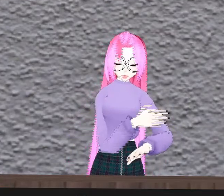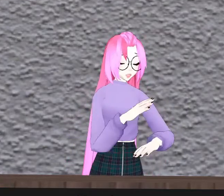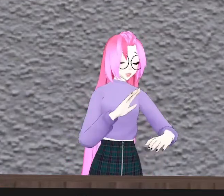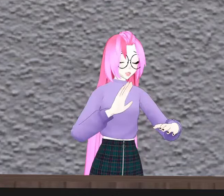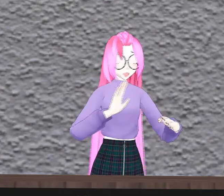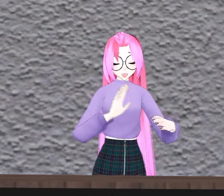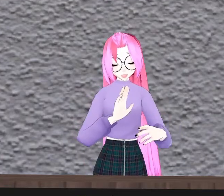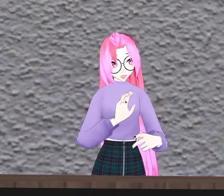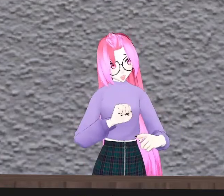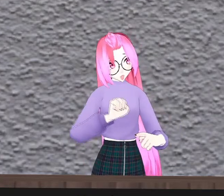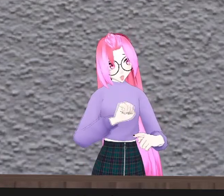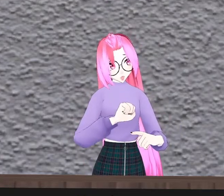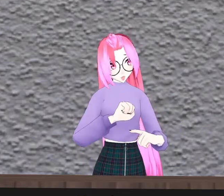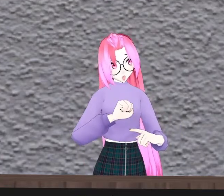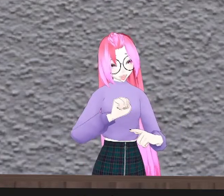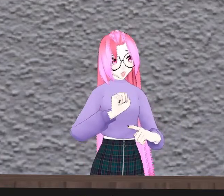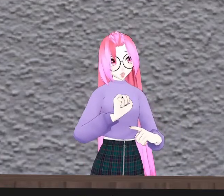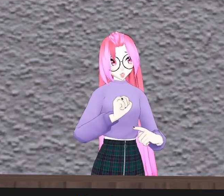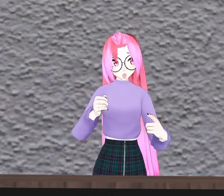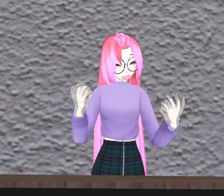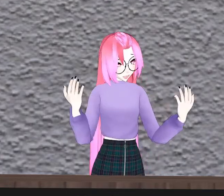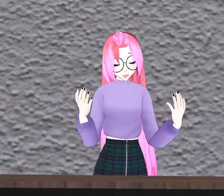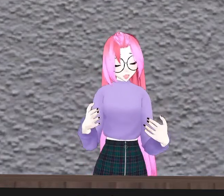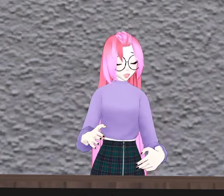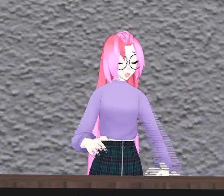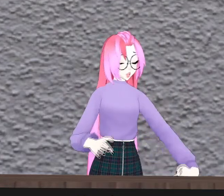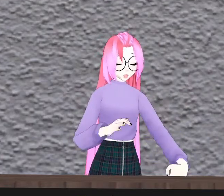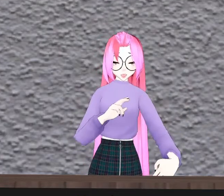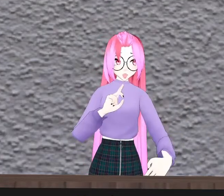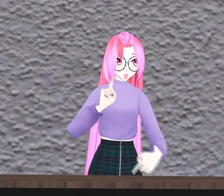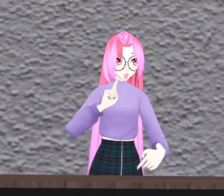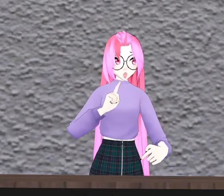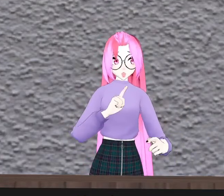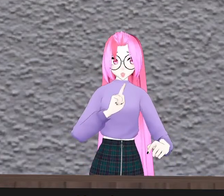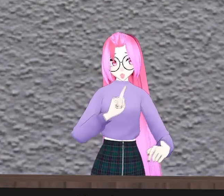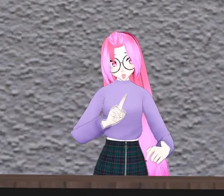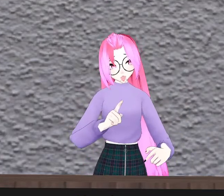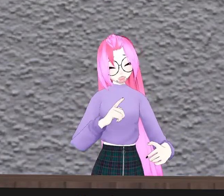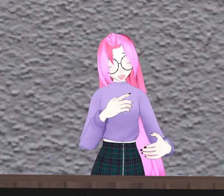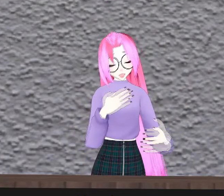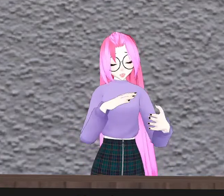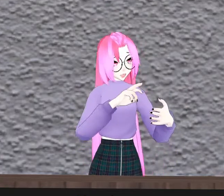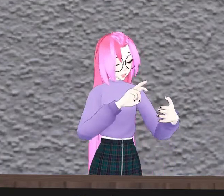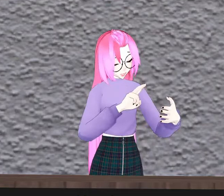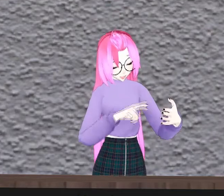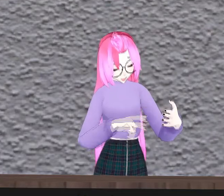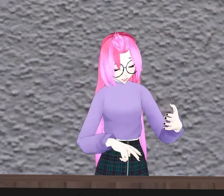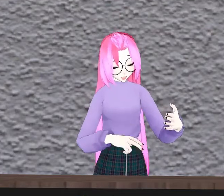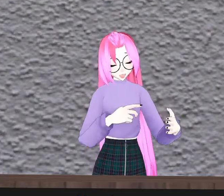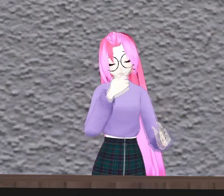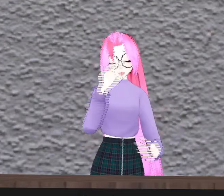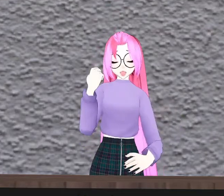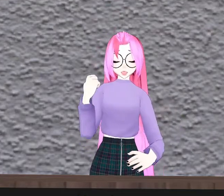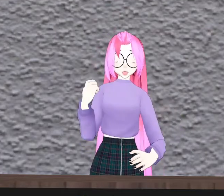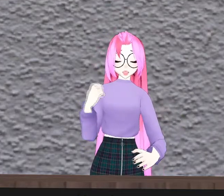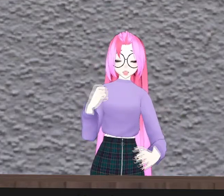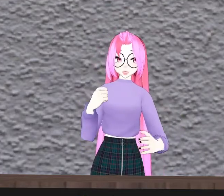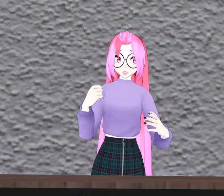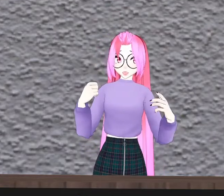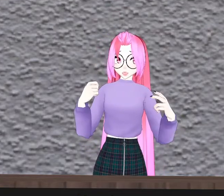music. They just need a little bit more extra training. Usually deaf people are very good at reading sheet music because they're able